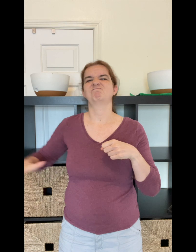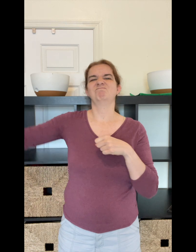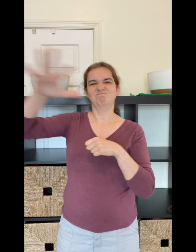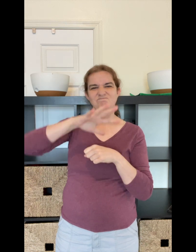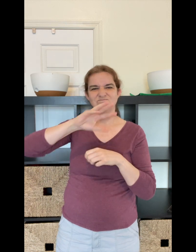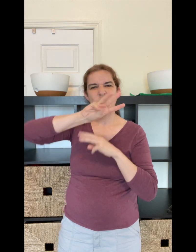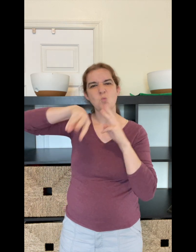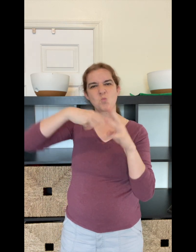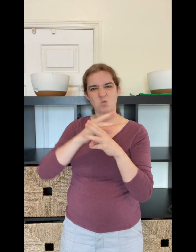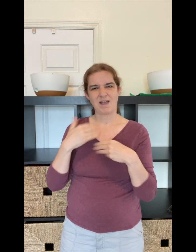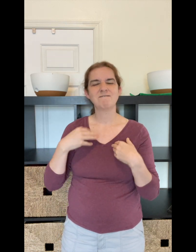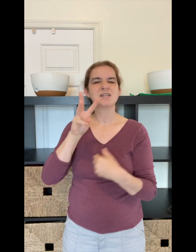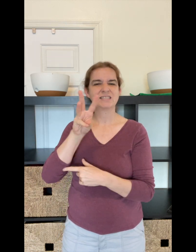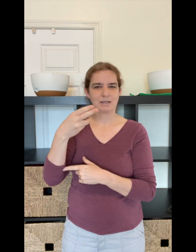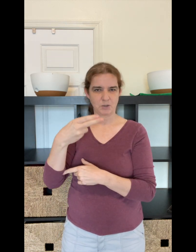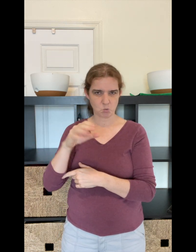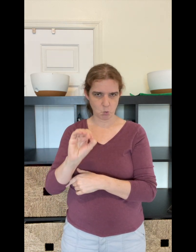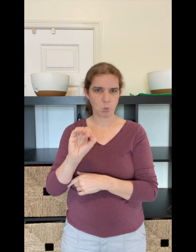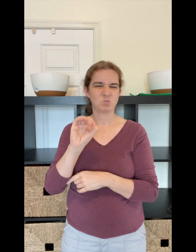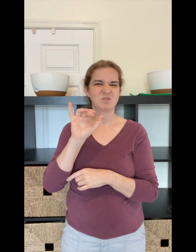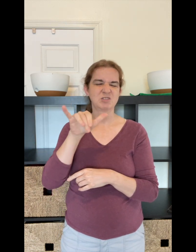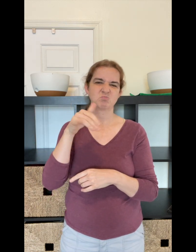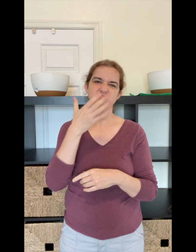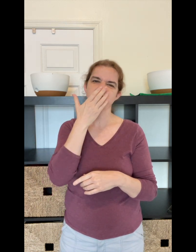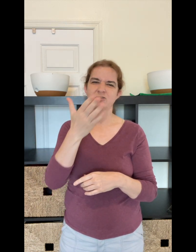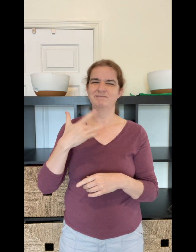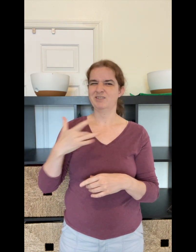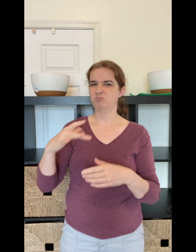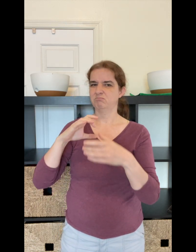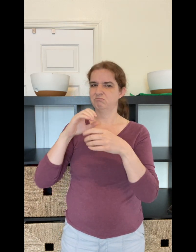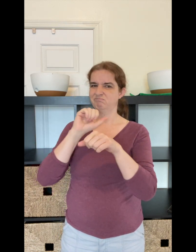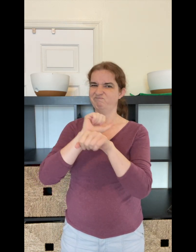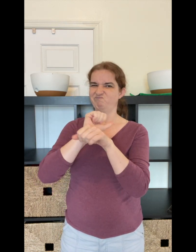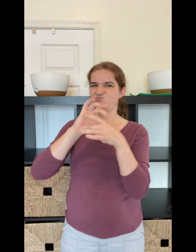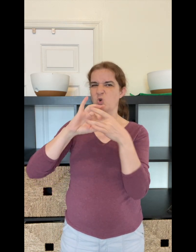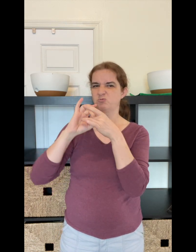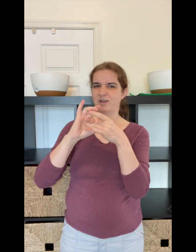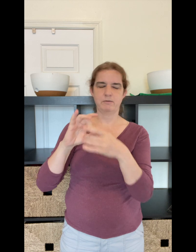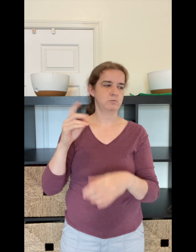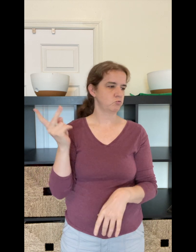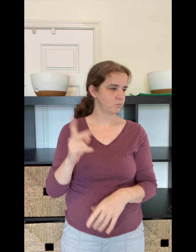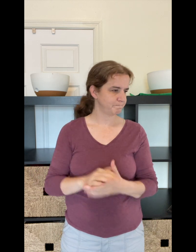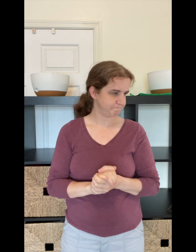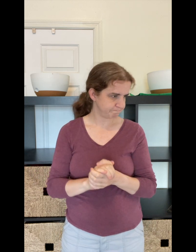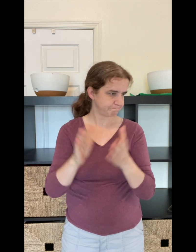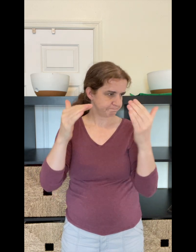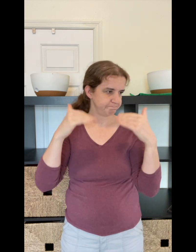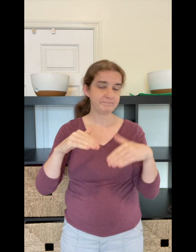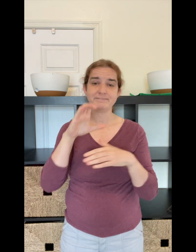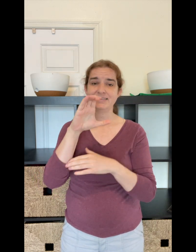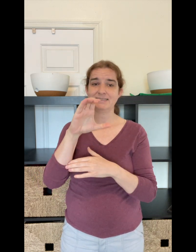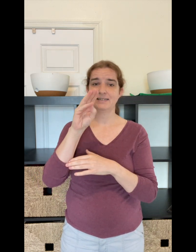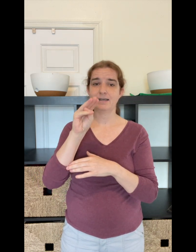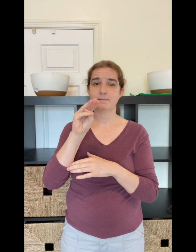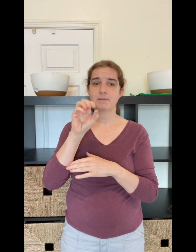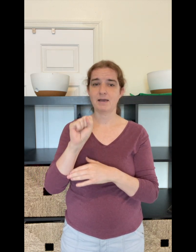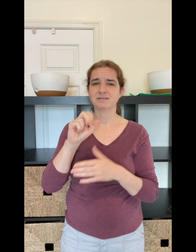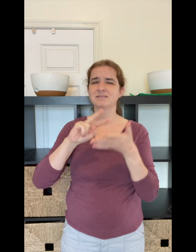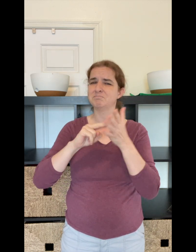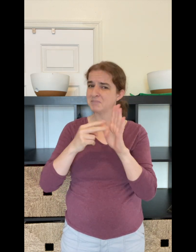but they're over the whole world. We have the WHO. That's a really good for those 2 organizations to work together, coordinate